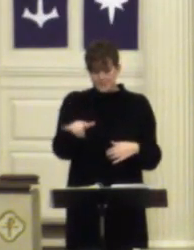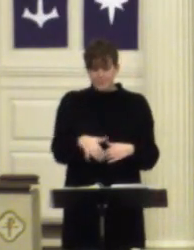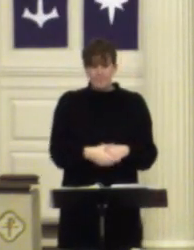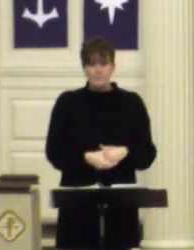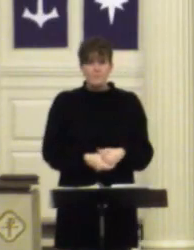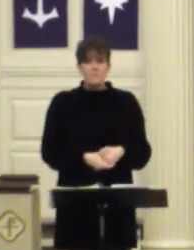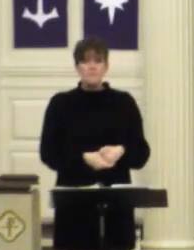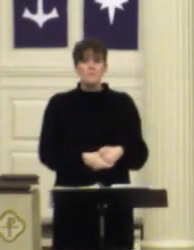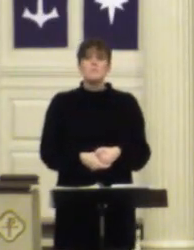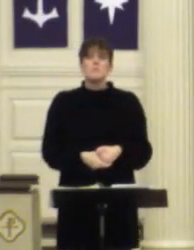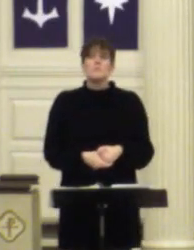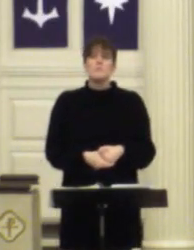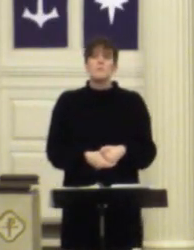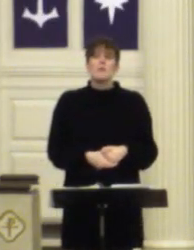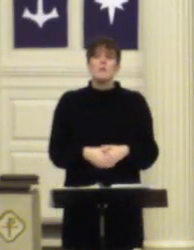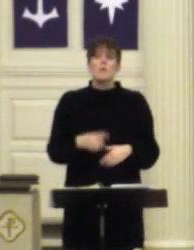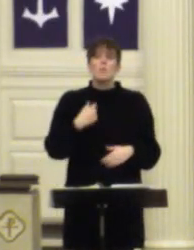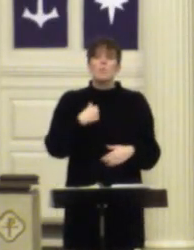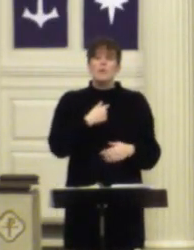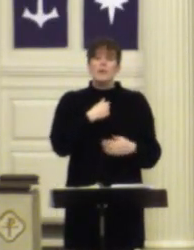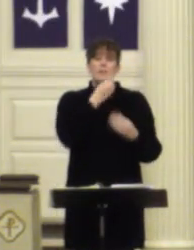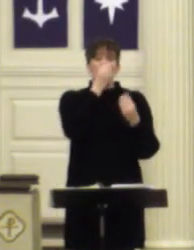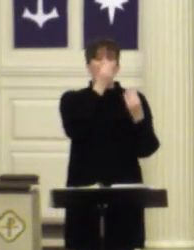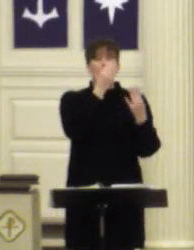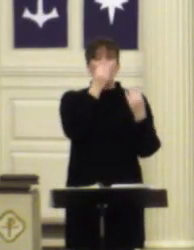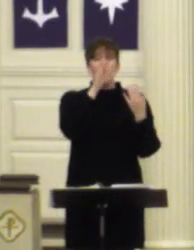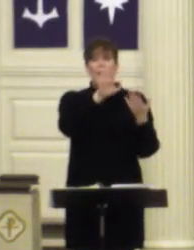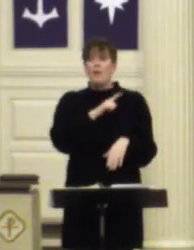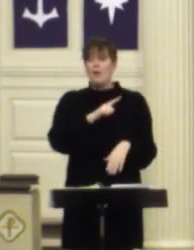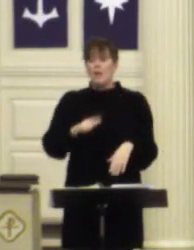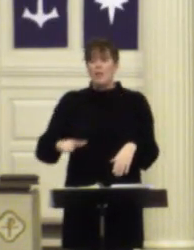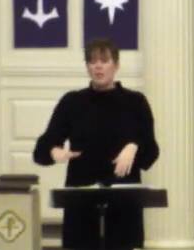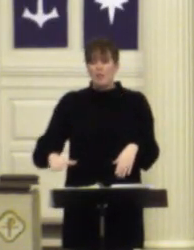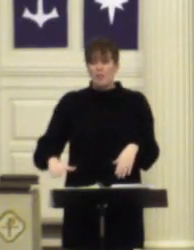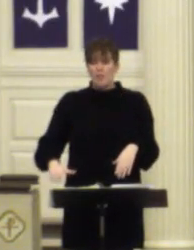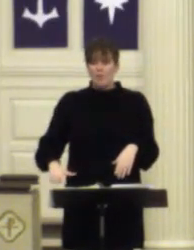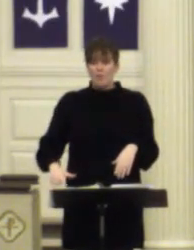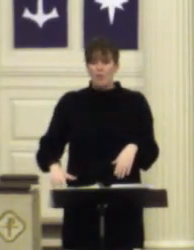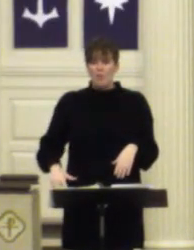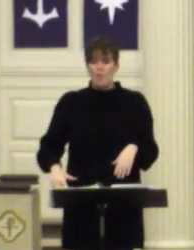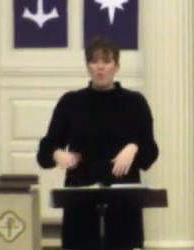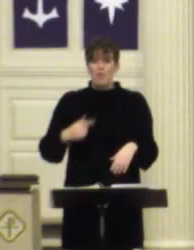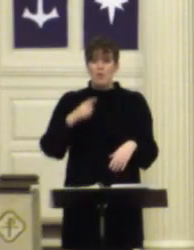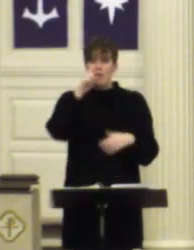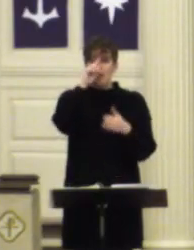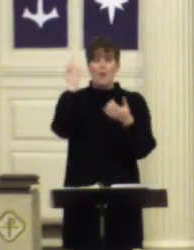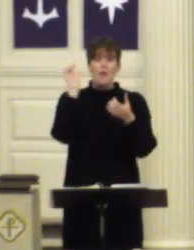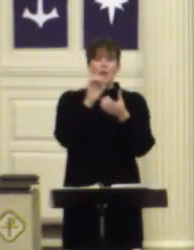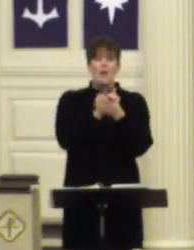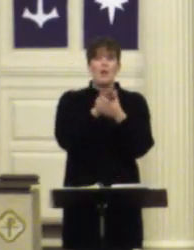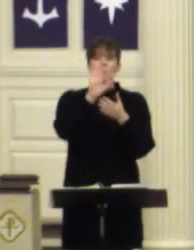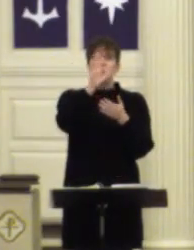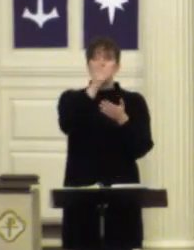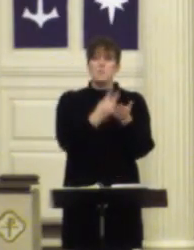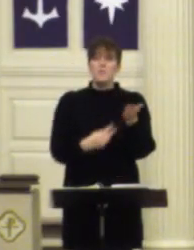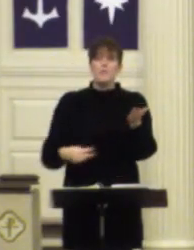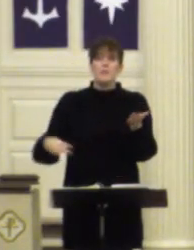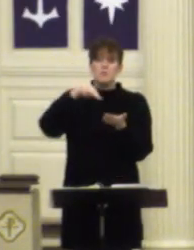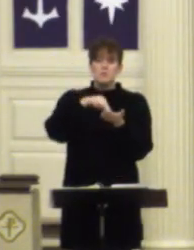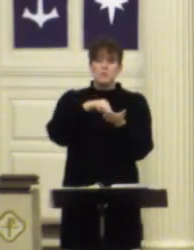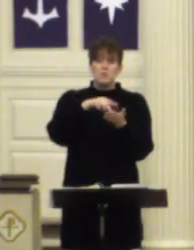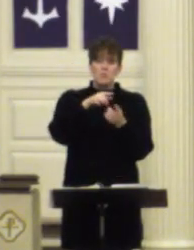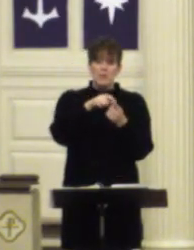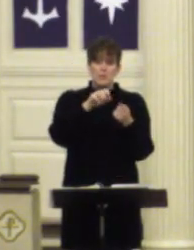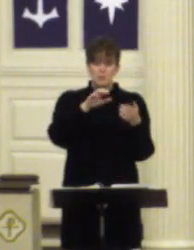faith. We proclaim your death, O Lord, and profess